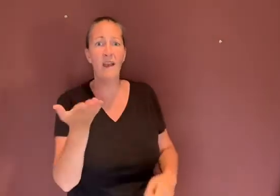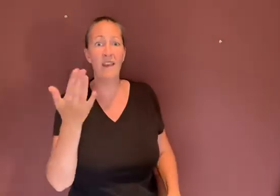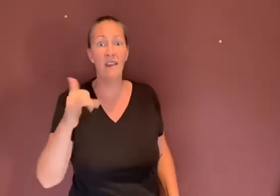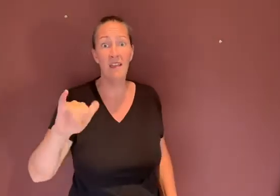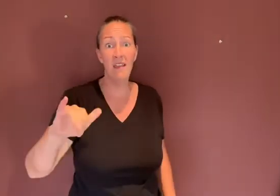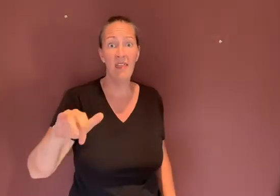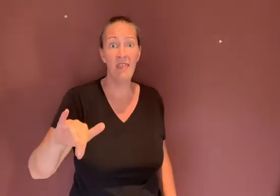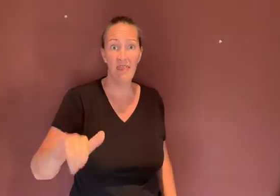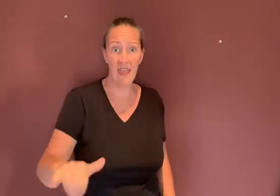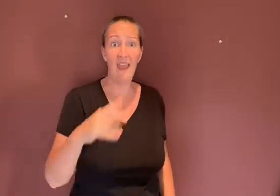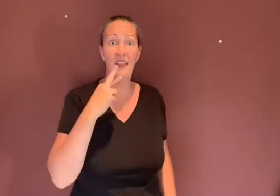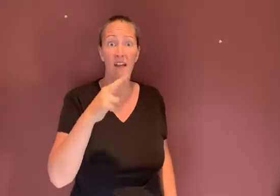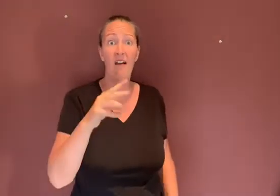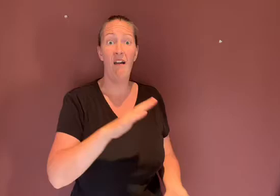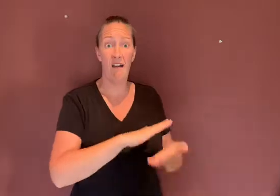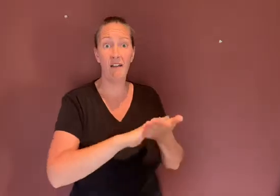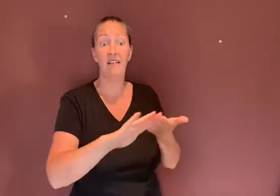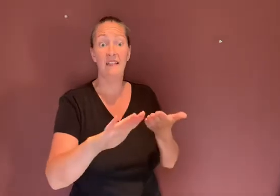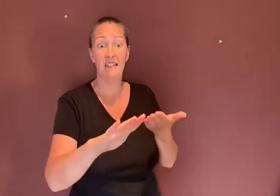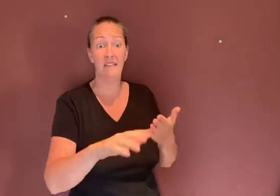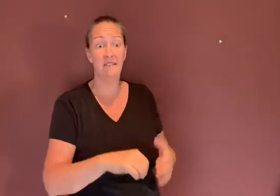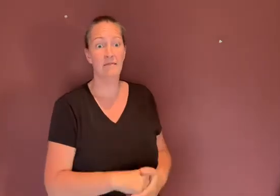when they are clean."